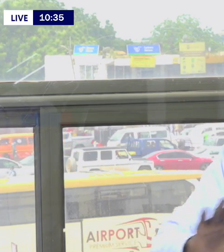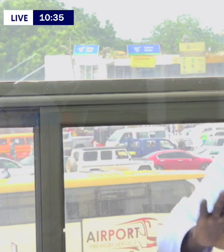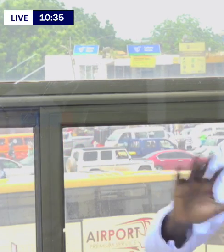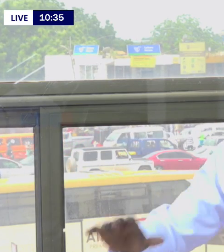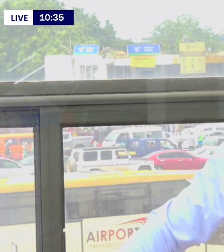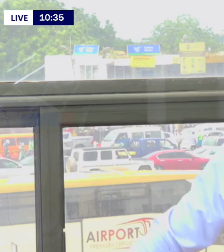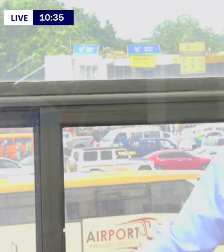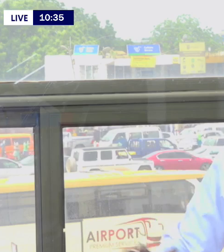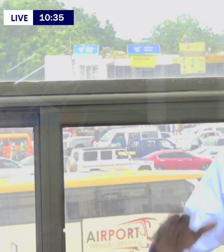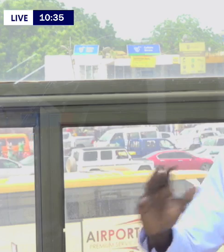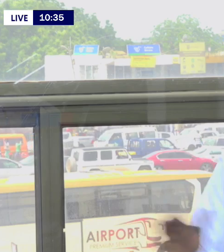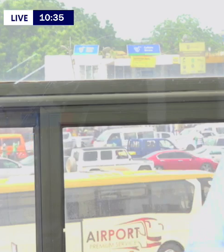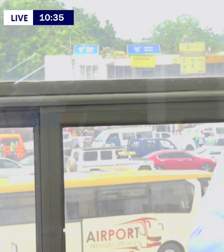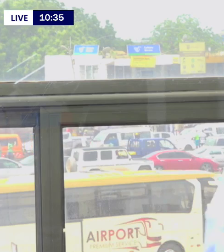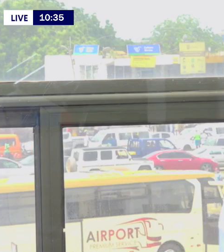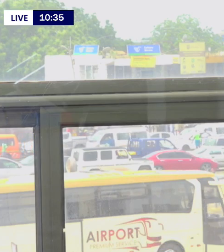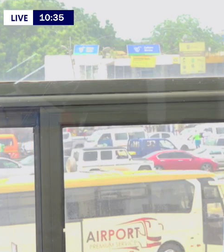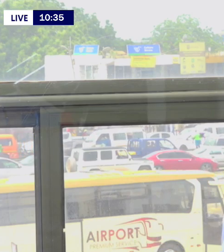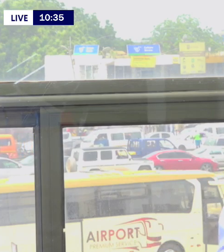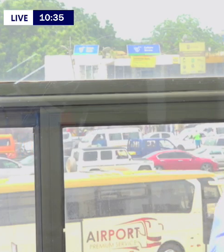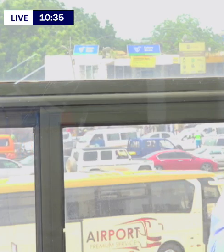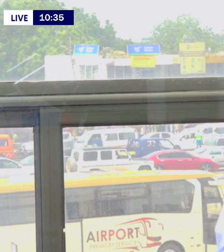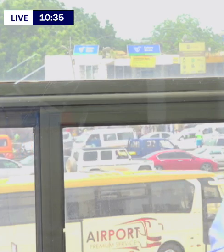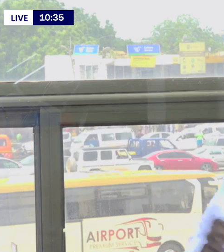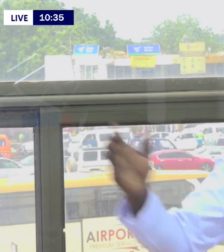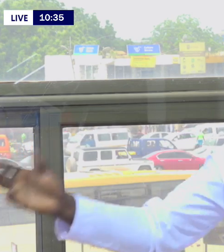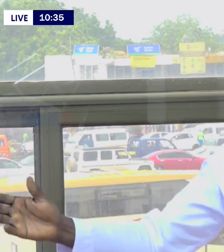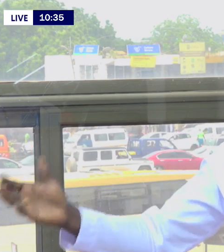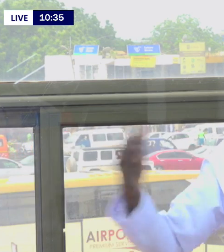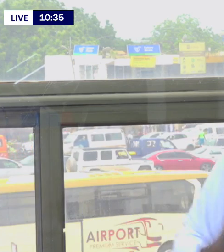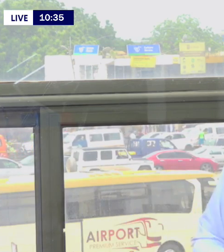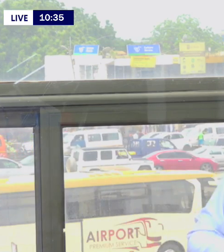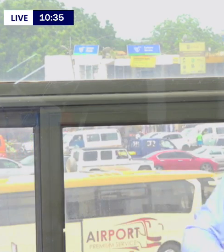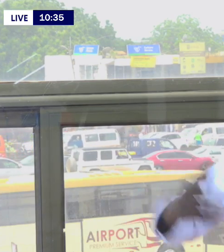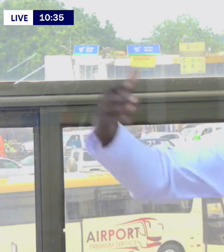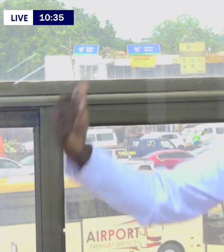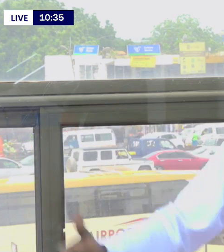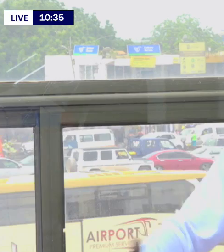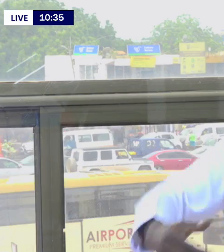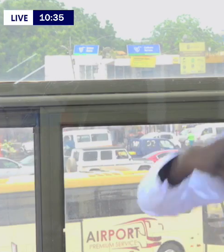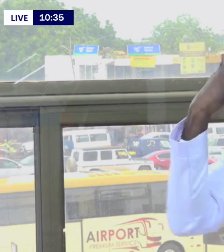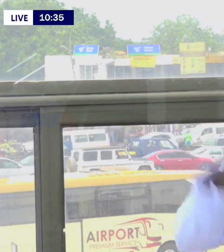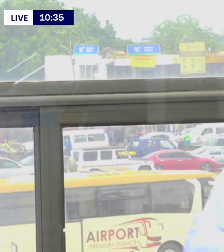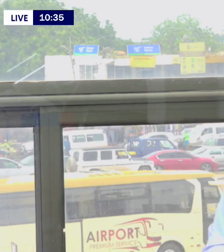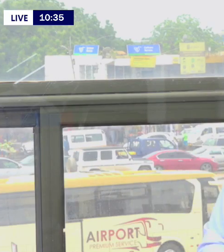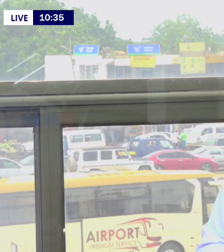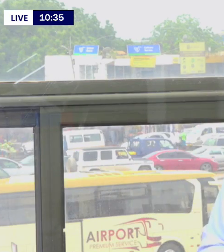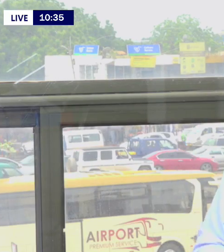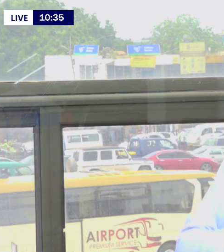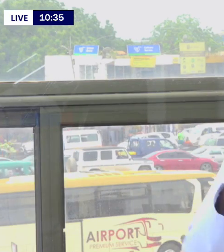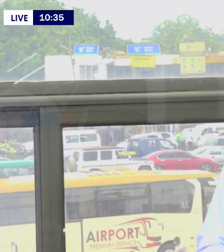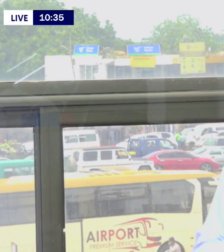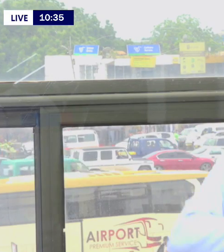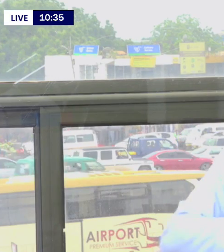afidie no so na ye ye de meye nyina na me wi a ma san hohoro mensa me hohoro mensa wi a omo se omo de sanitizer kra be sa pe so ama